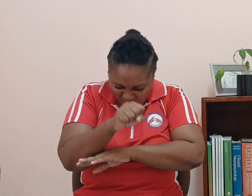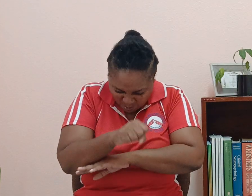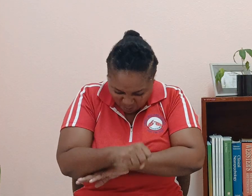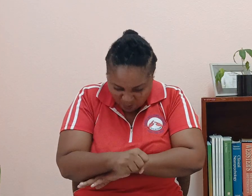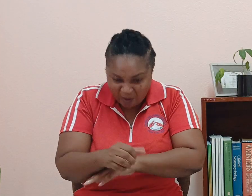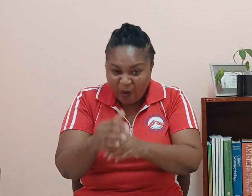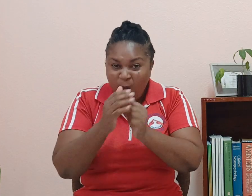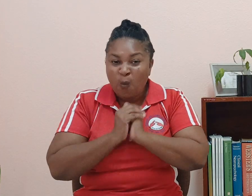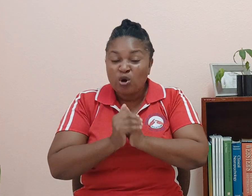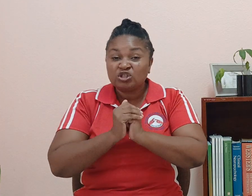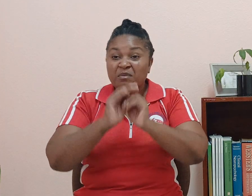the idol.